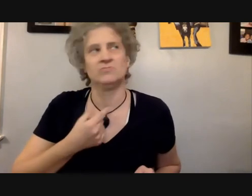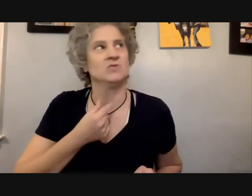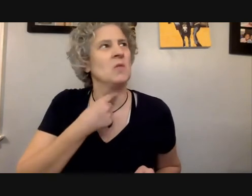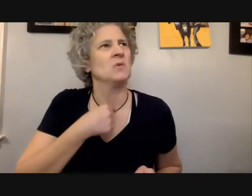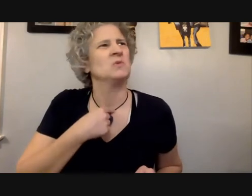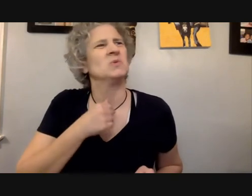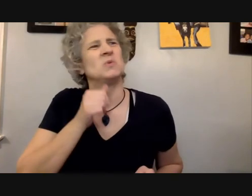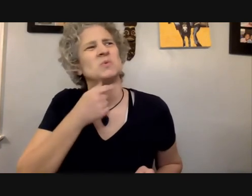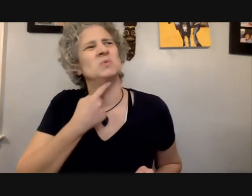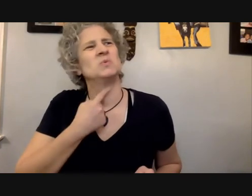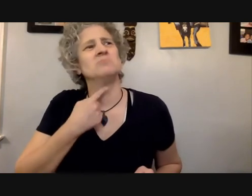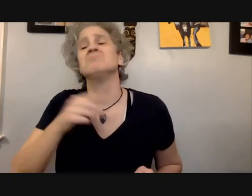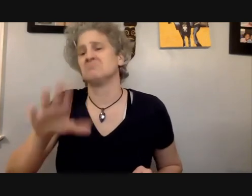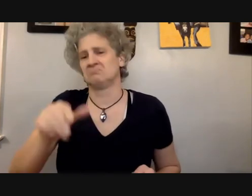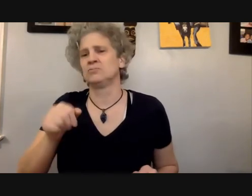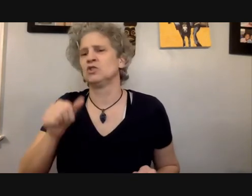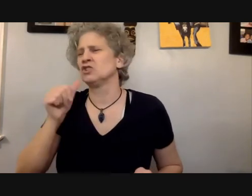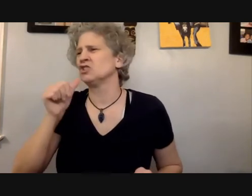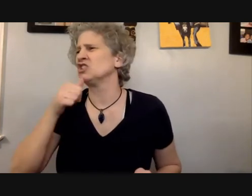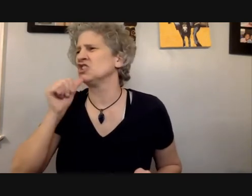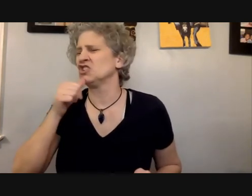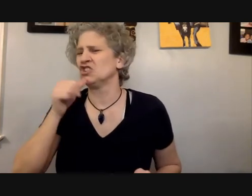Okay, so sore throat.